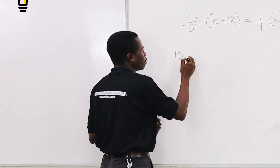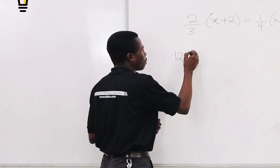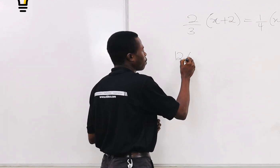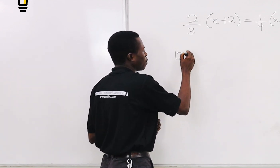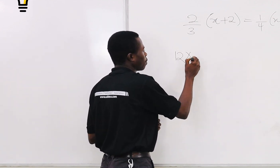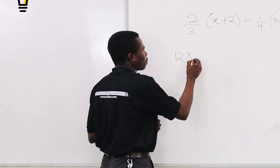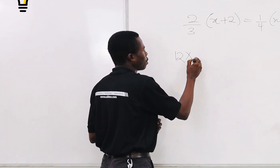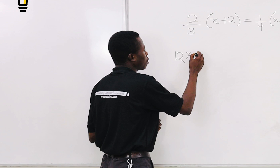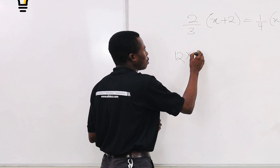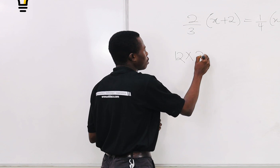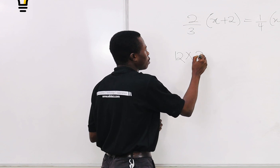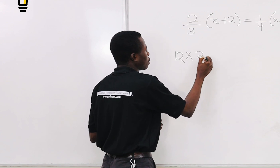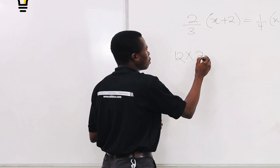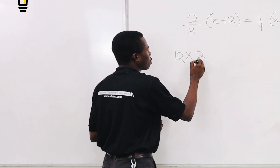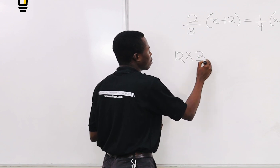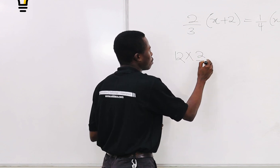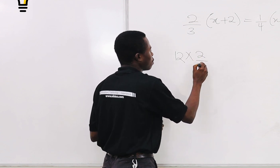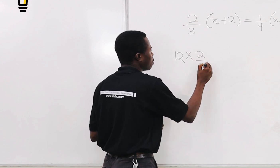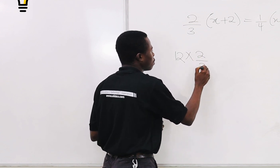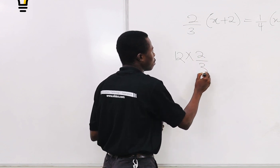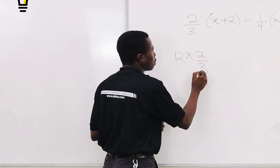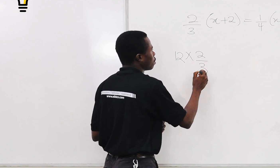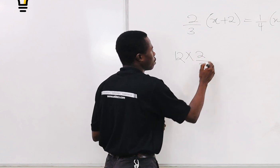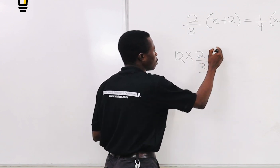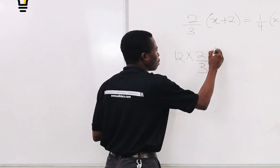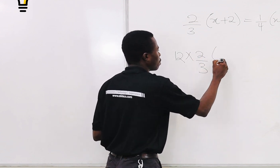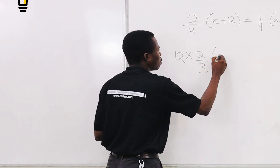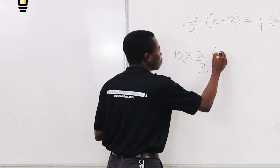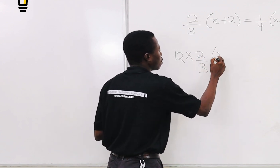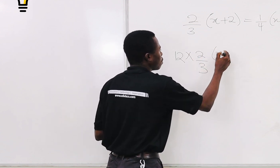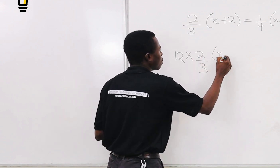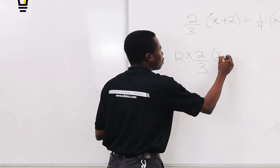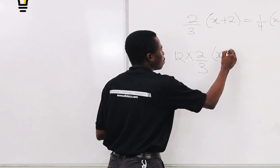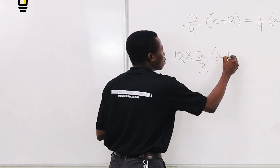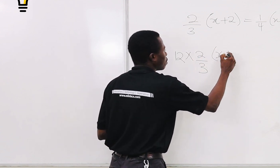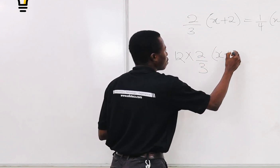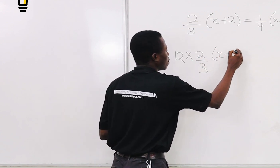12 multiplying 2 divided by 3, then your bracket x plus 2